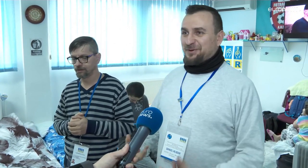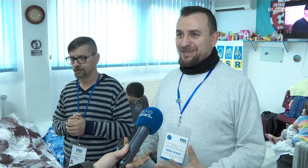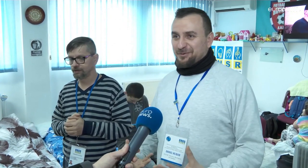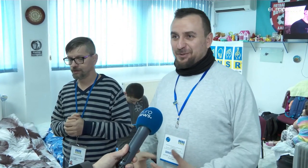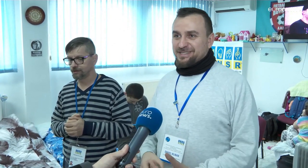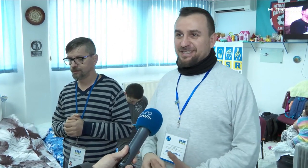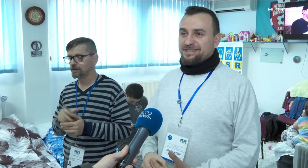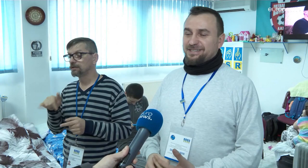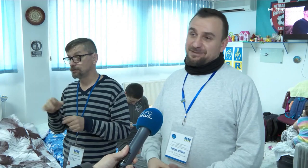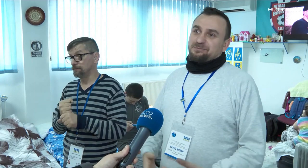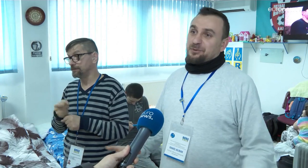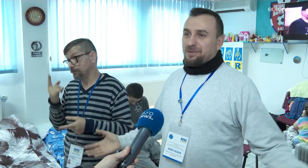leaving. We're staying here.